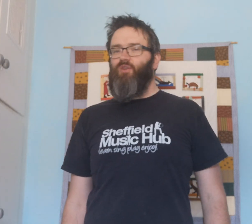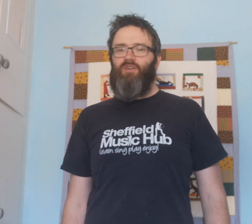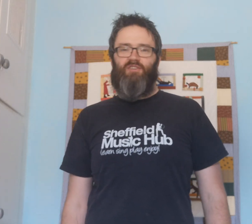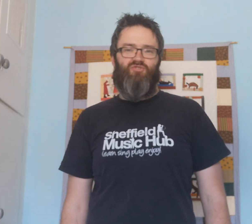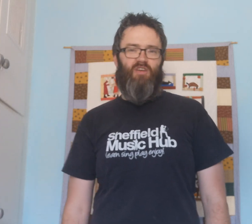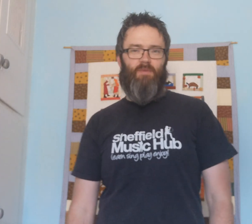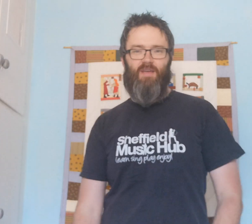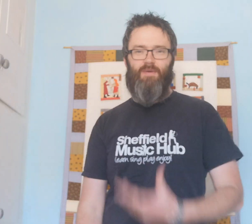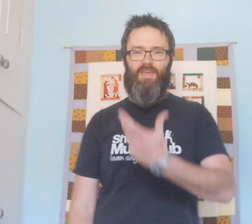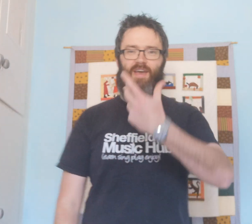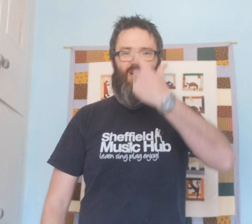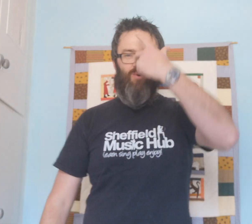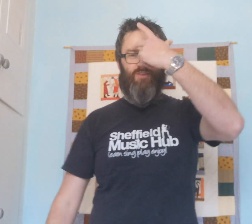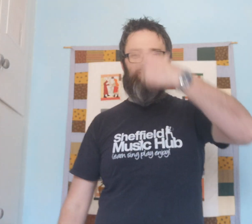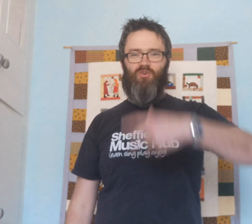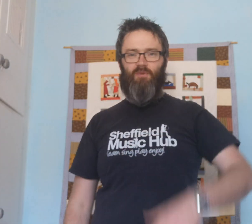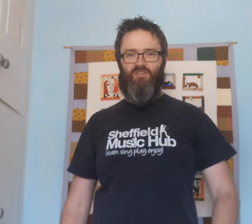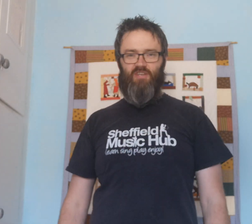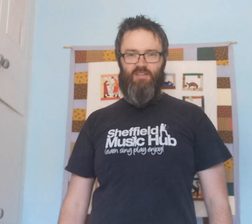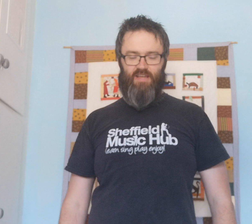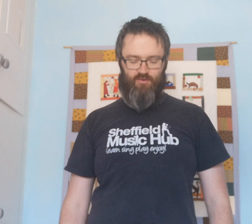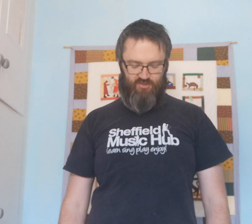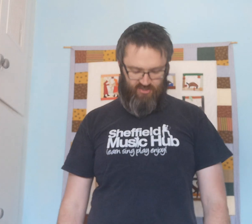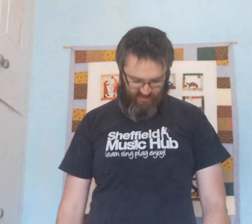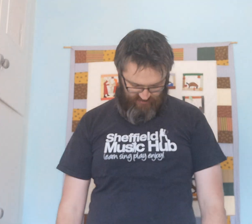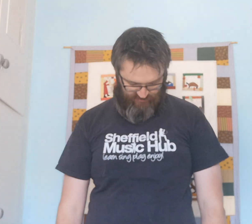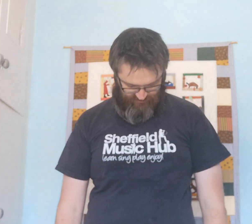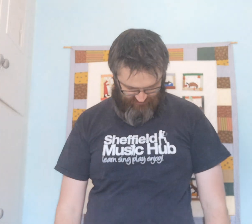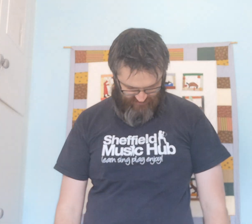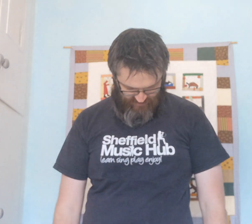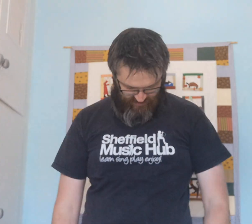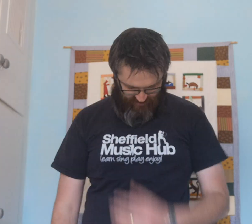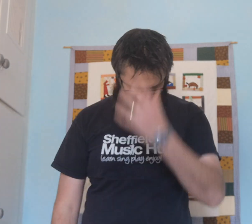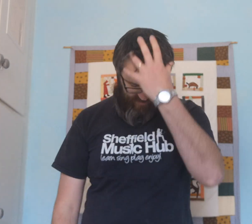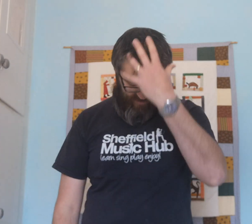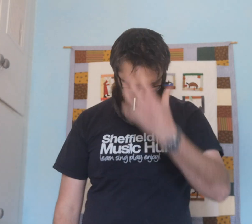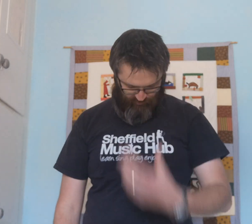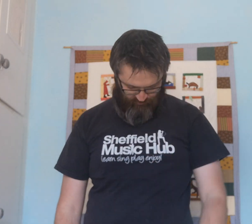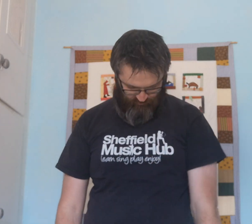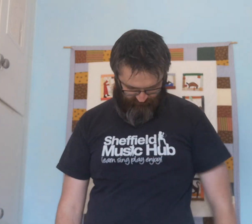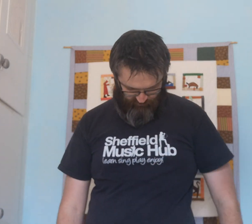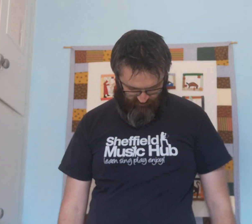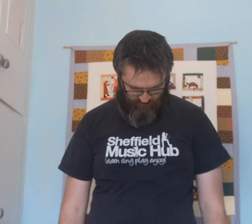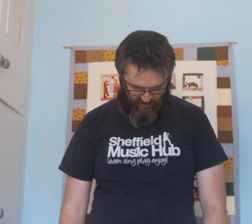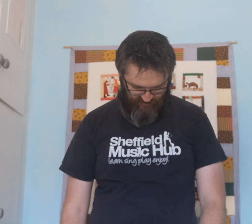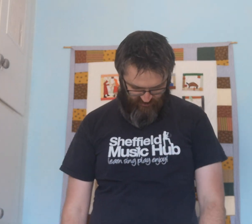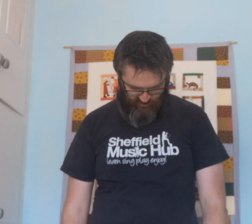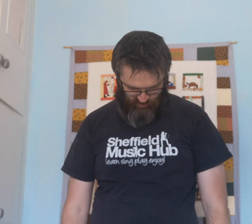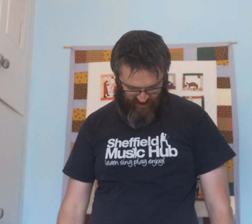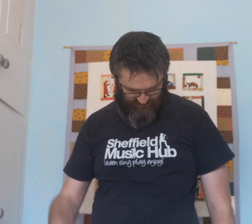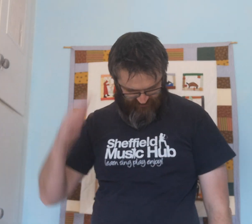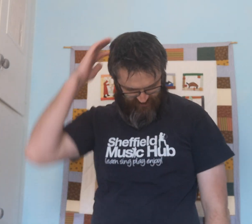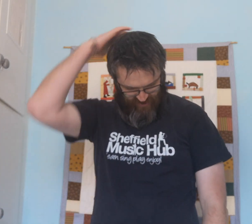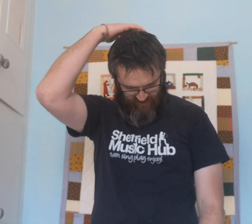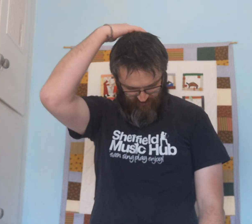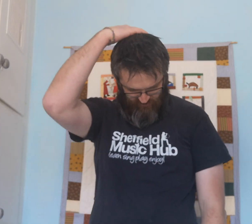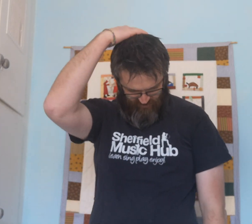looking straight back at me, I want you to drop your chin down onto your chest and let your head look towards the floor, and imagine your head's getting heavier and